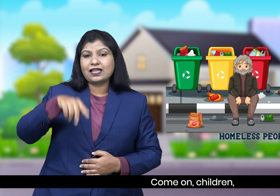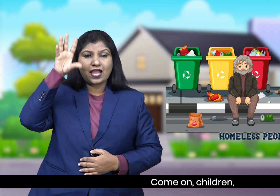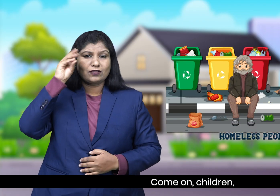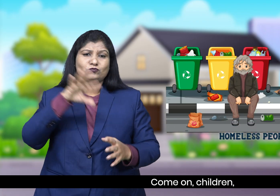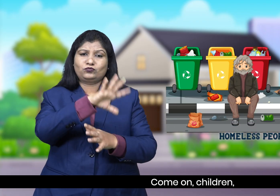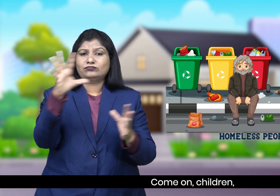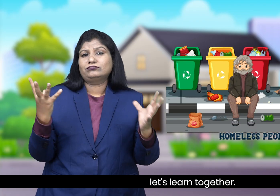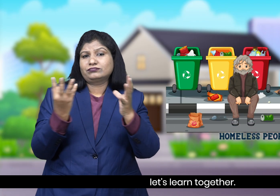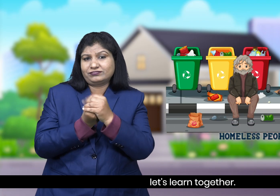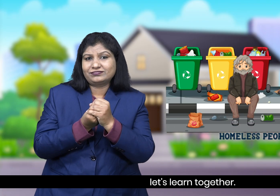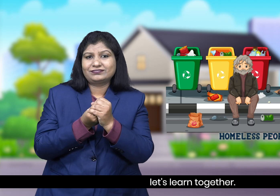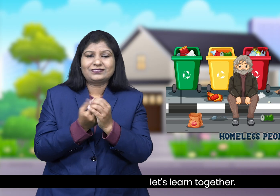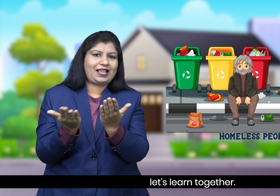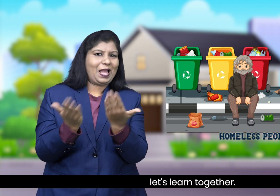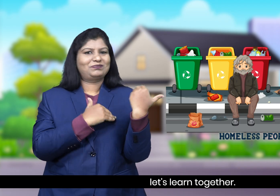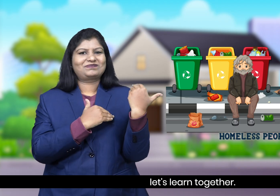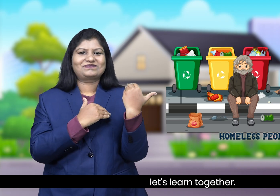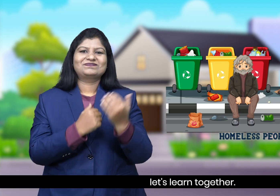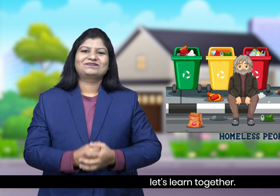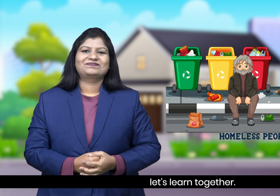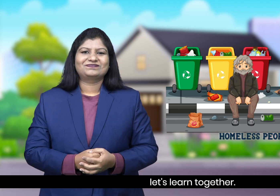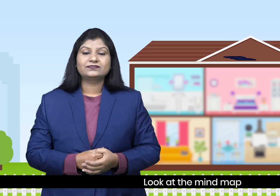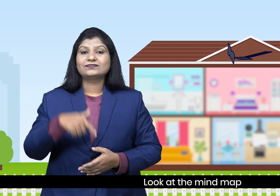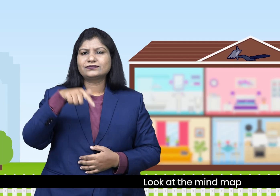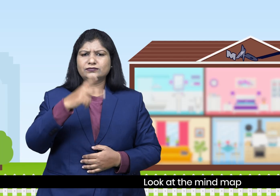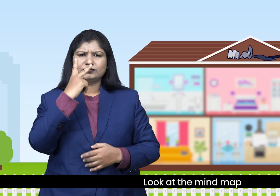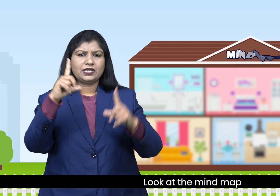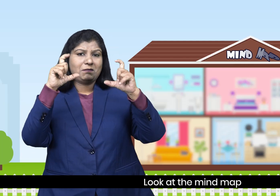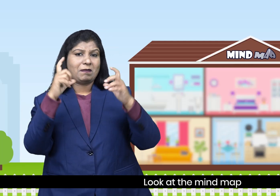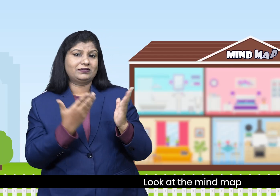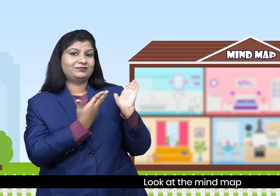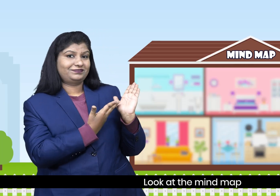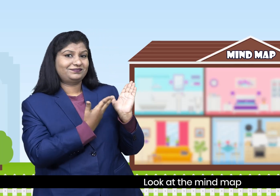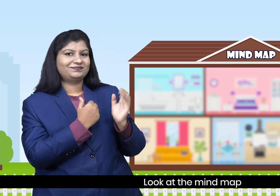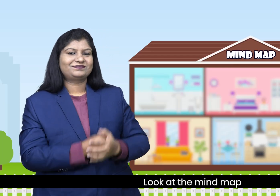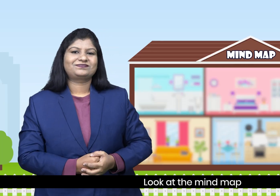Come on children, let's learn together. Look at the mind map.